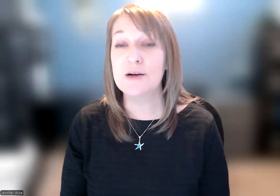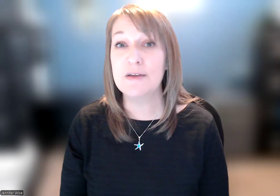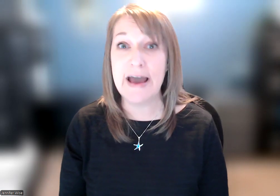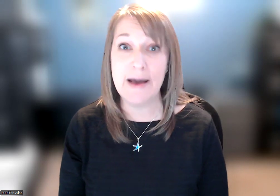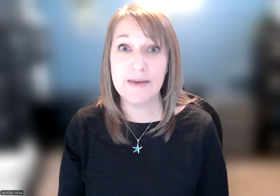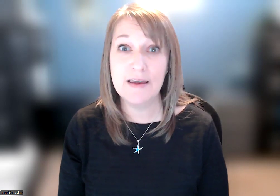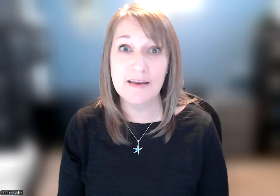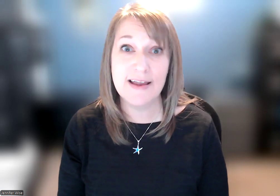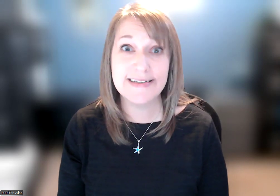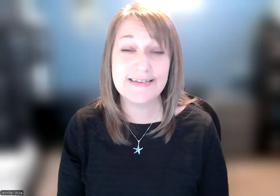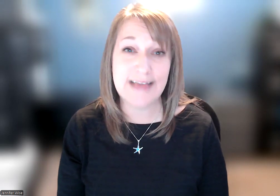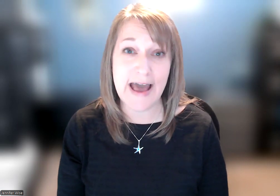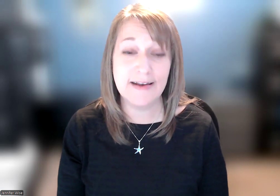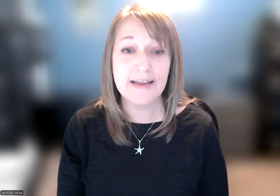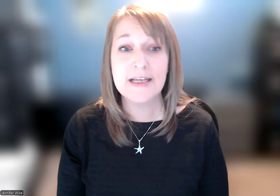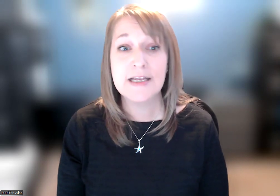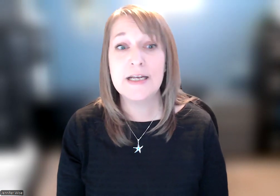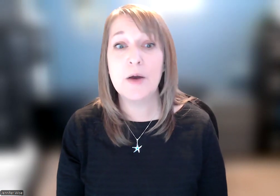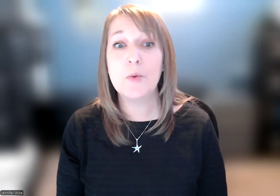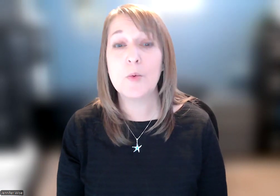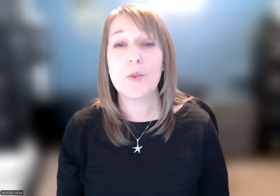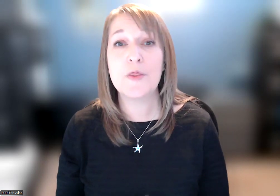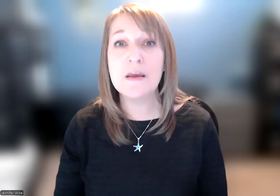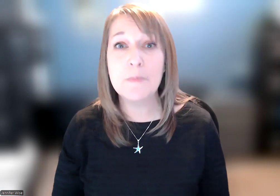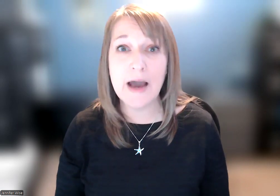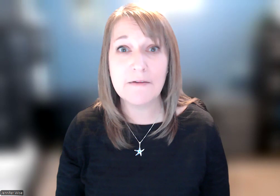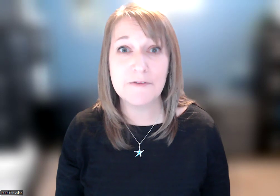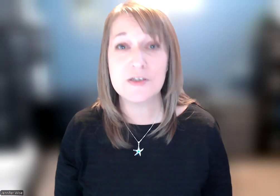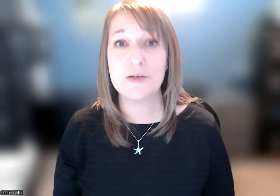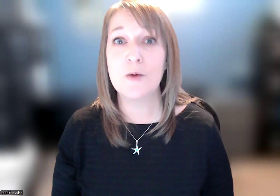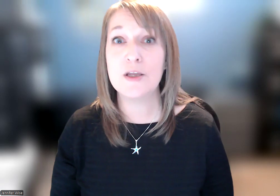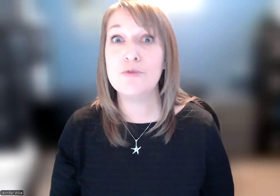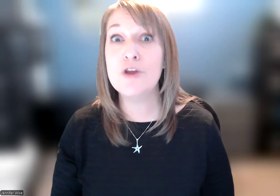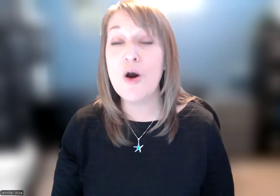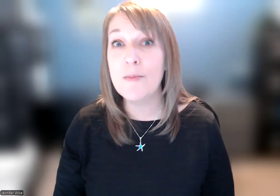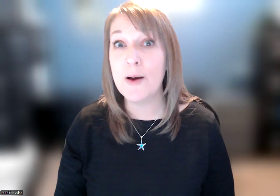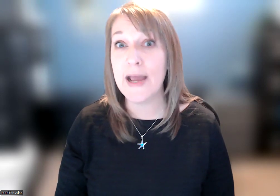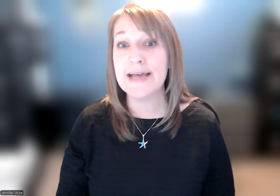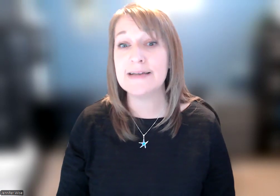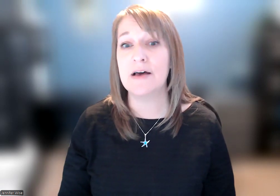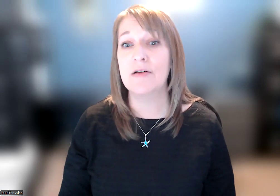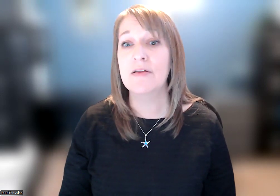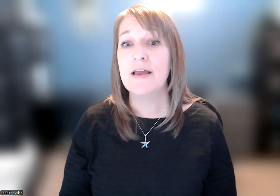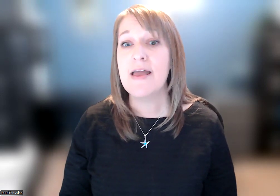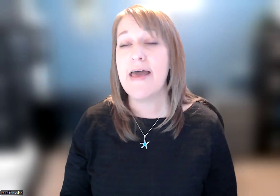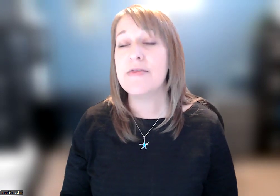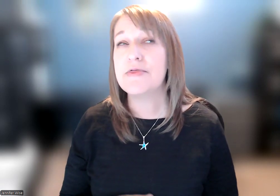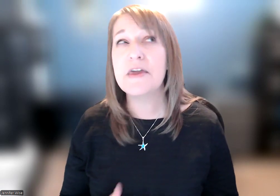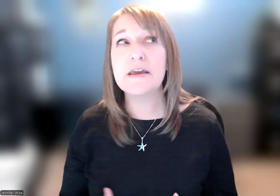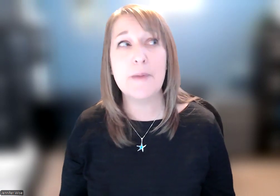with happy and sad. Now, think back first to what you know about ASL and think